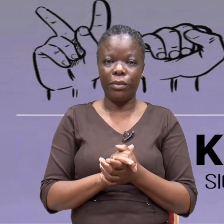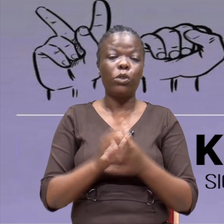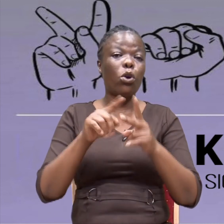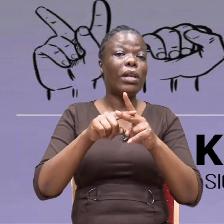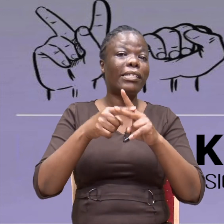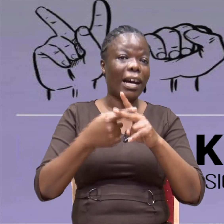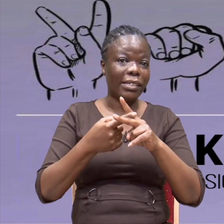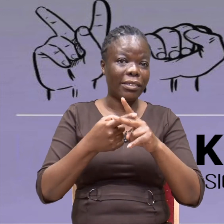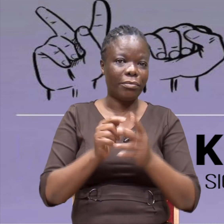we'll start.